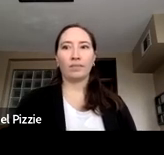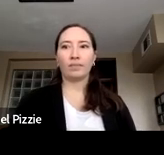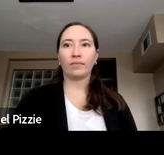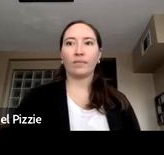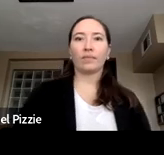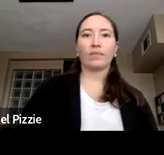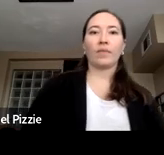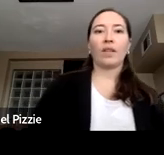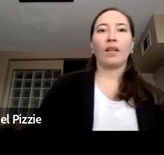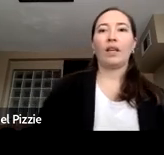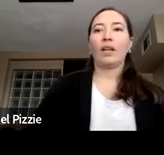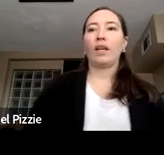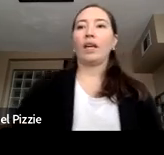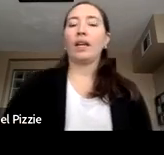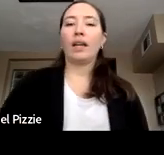survey,